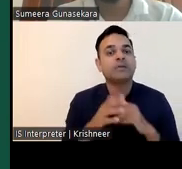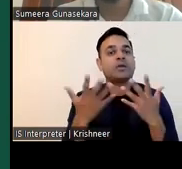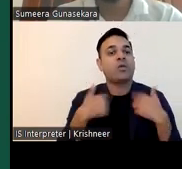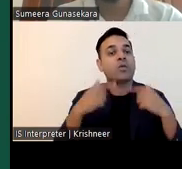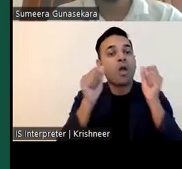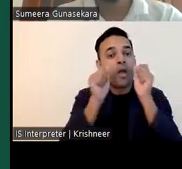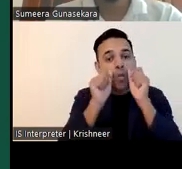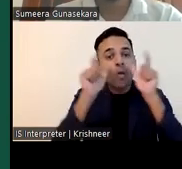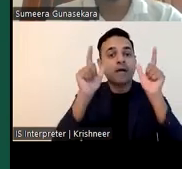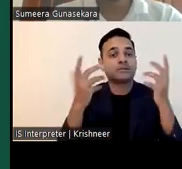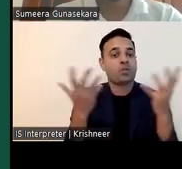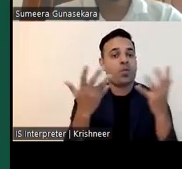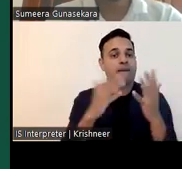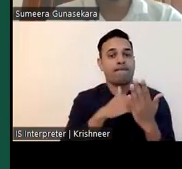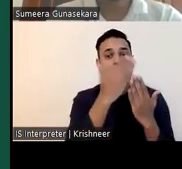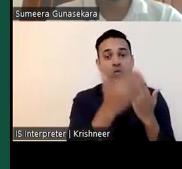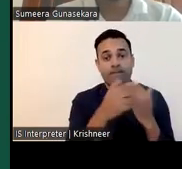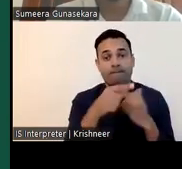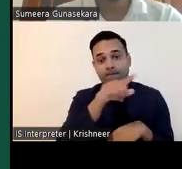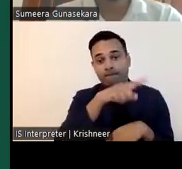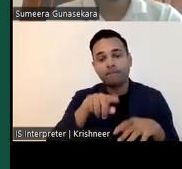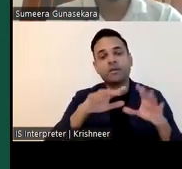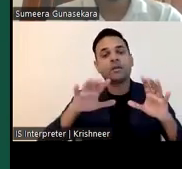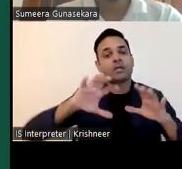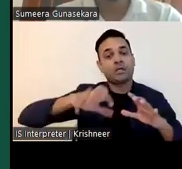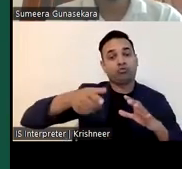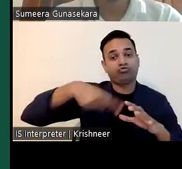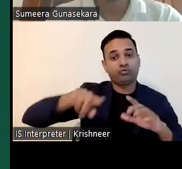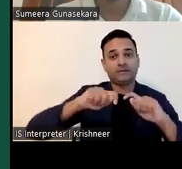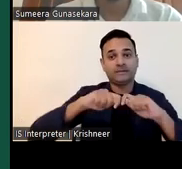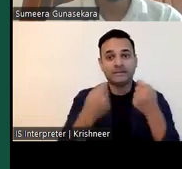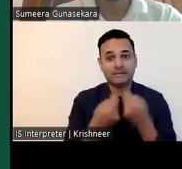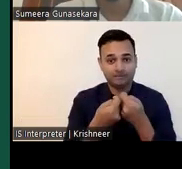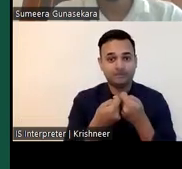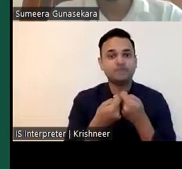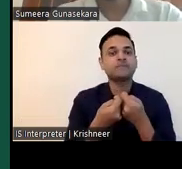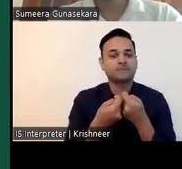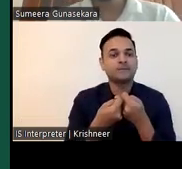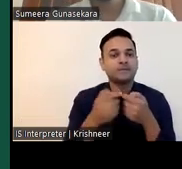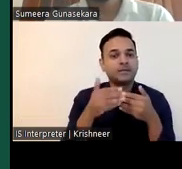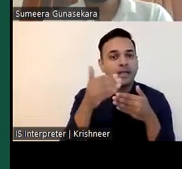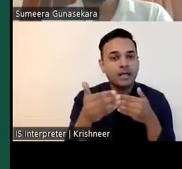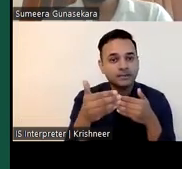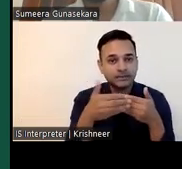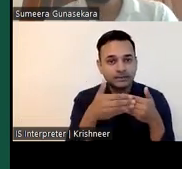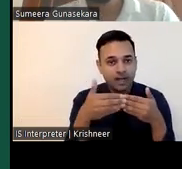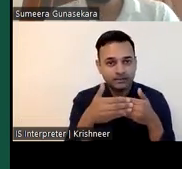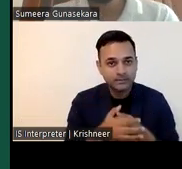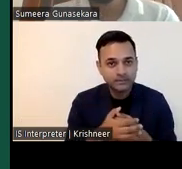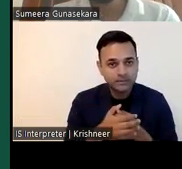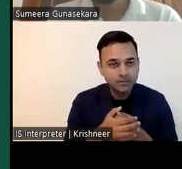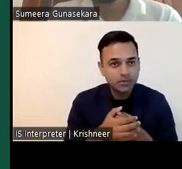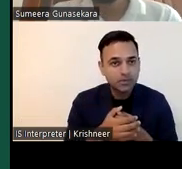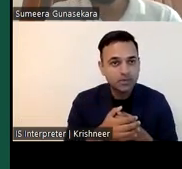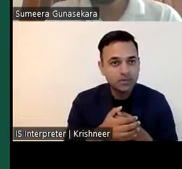So what our GNGN advocacy, I just want to highlight the few points that awareness on improving quality of caregivers,